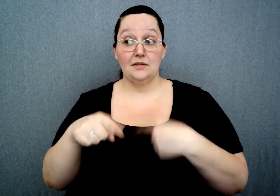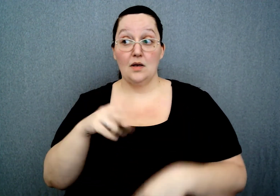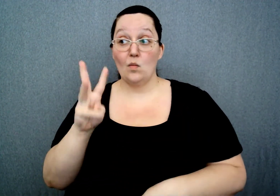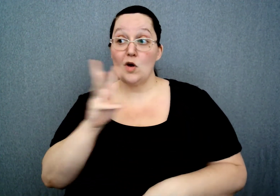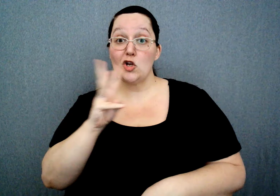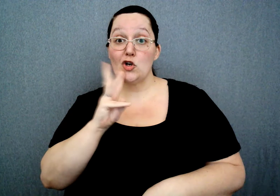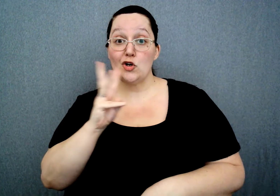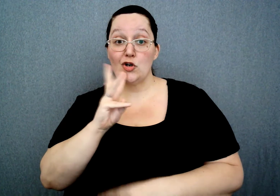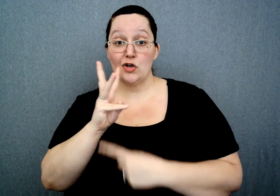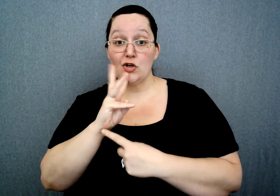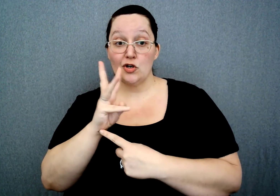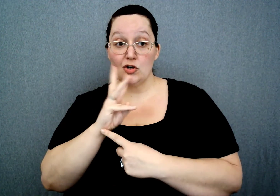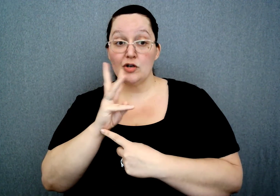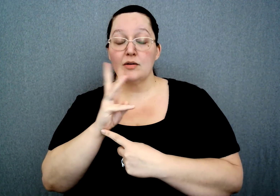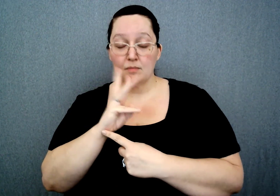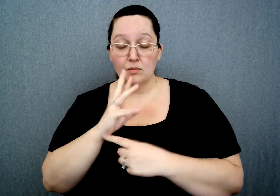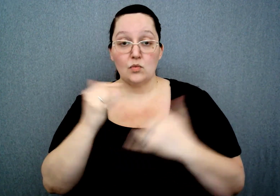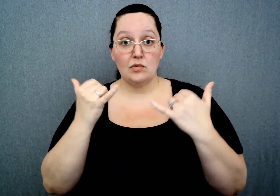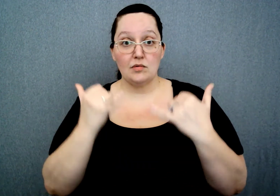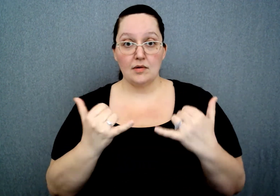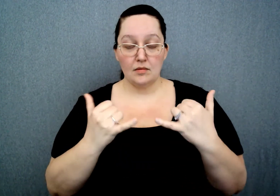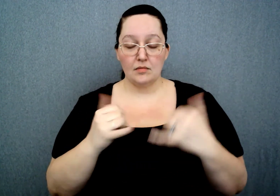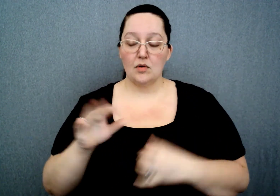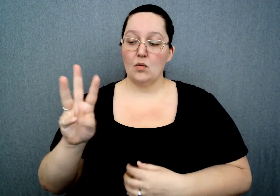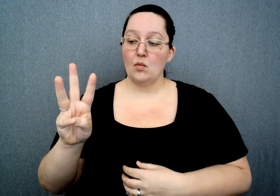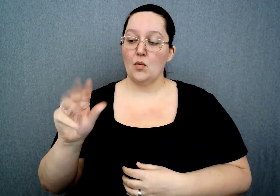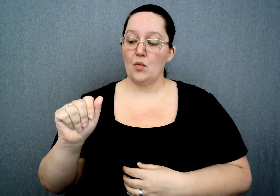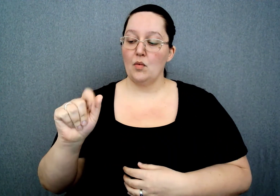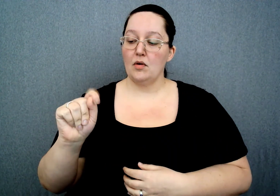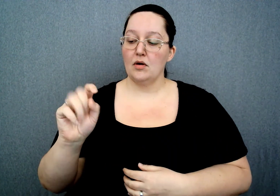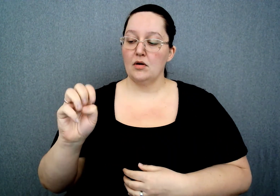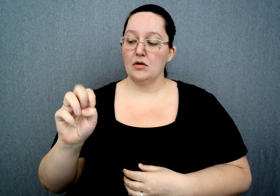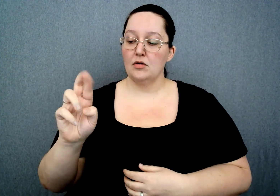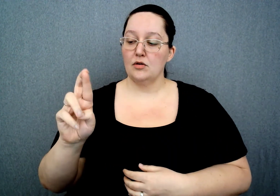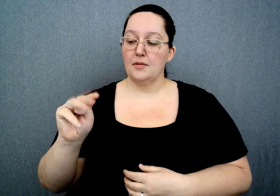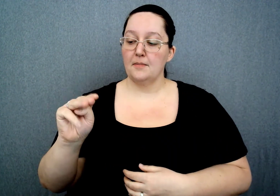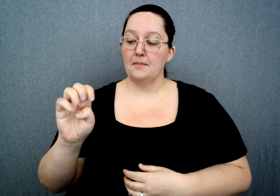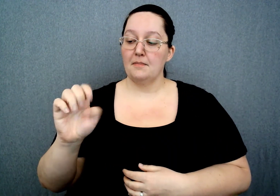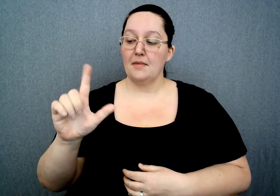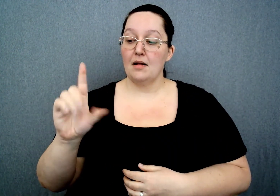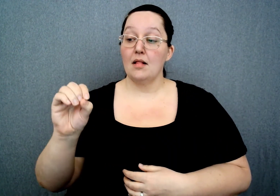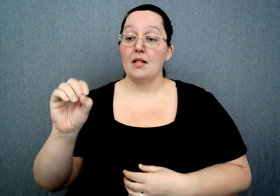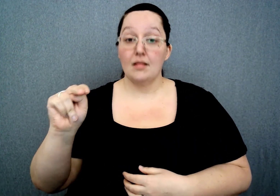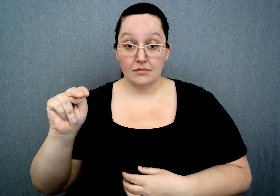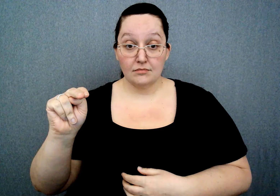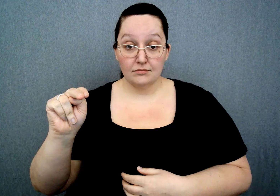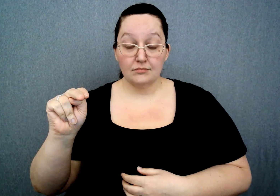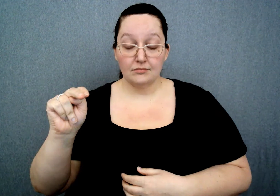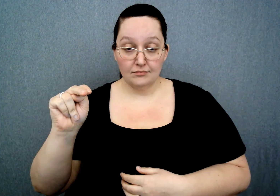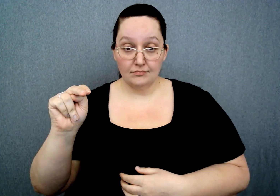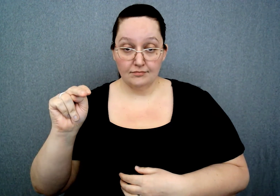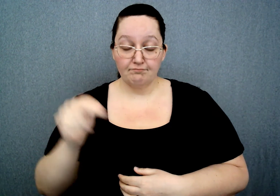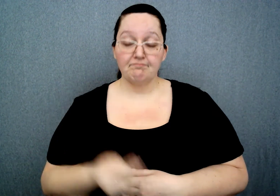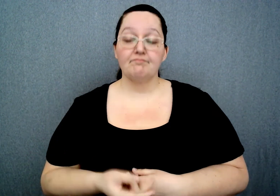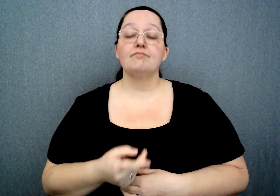57. Remember we talked about water earlier? Well, now the sign for watermelon. In order to